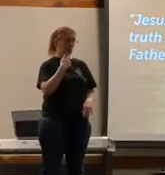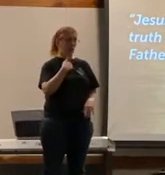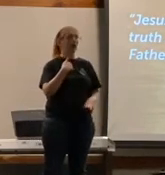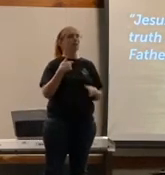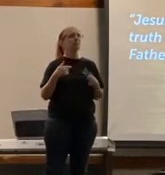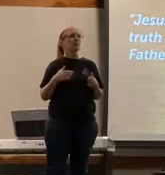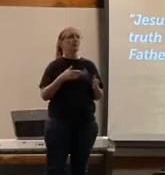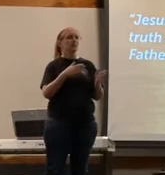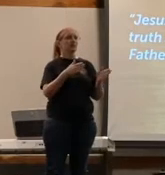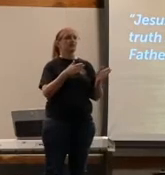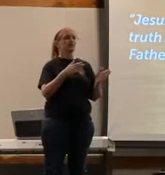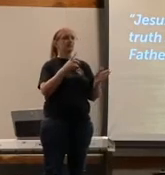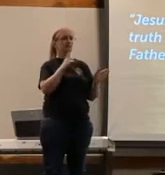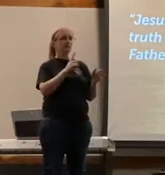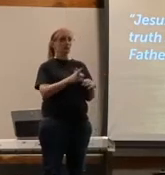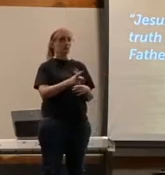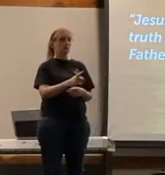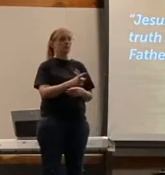and the truth